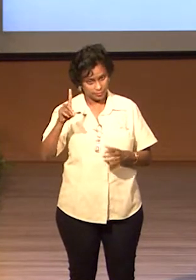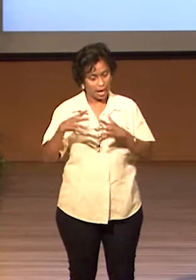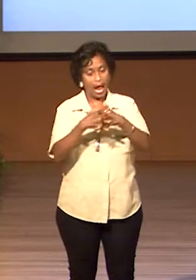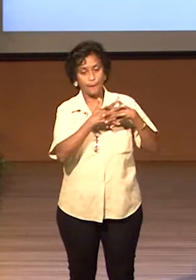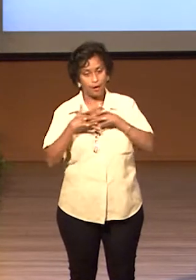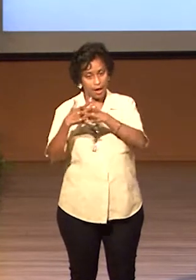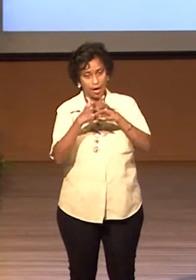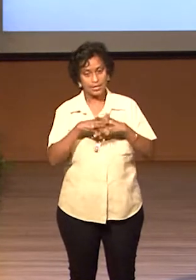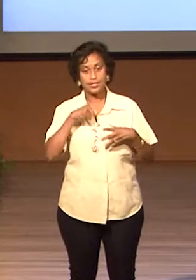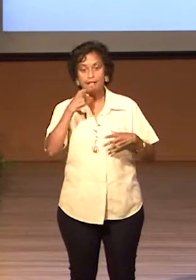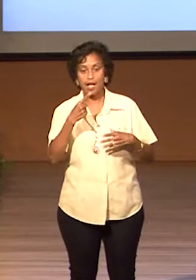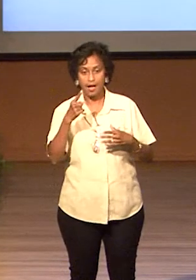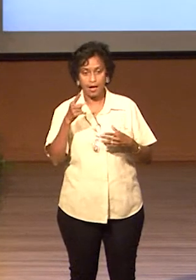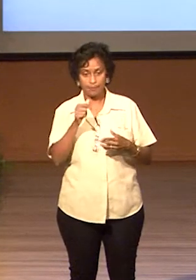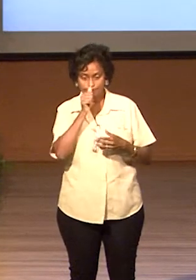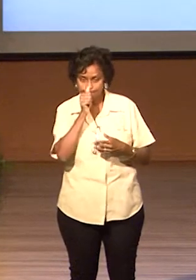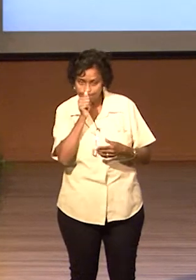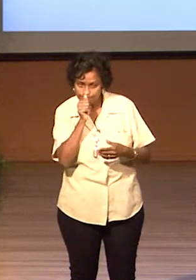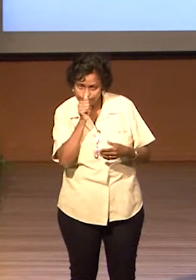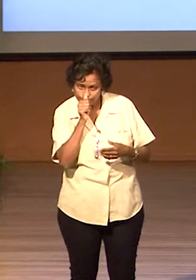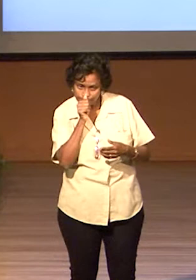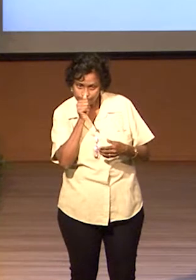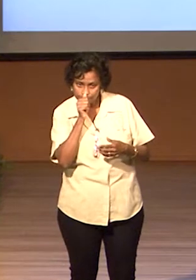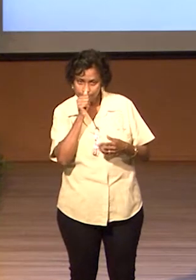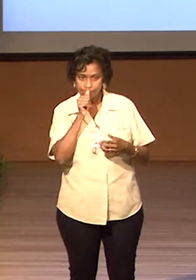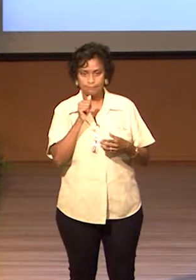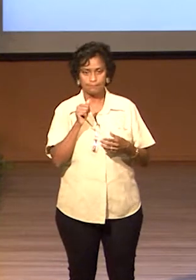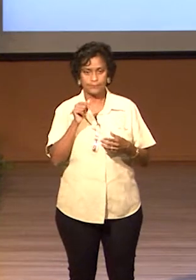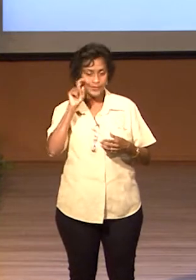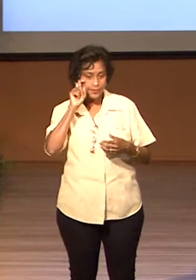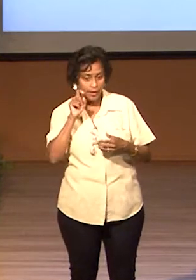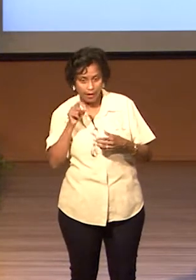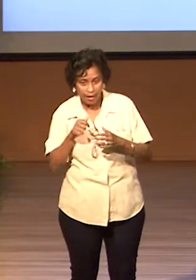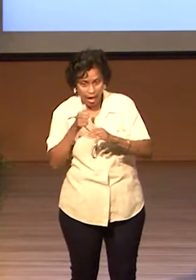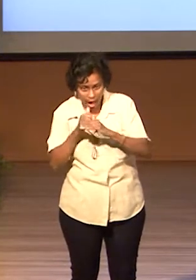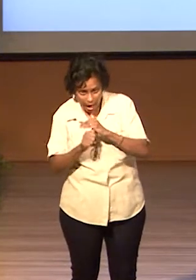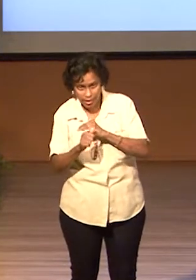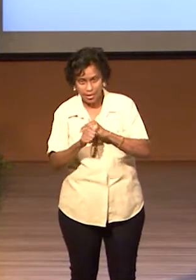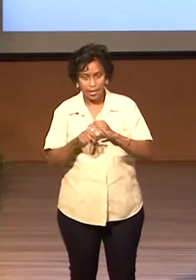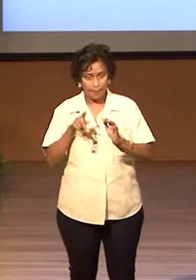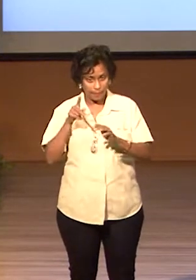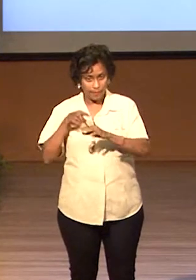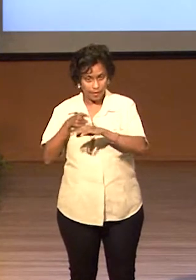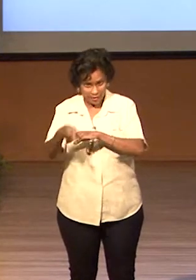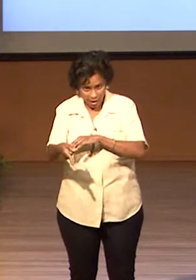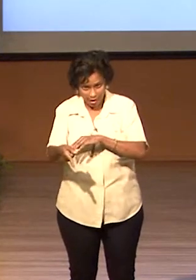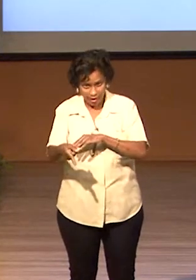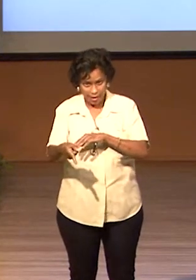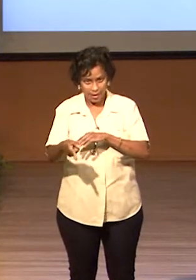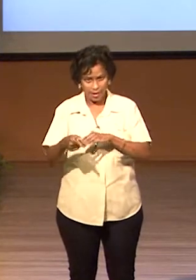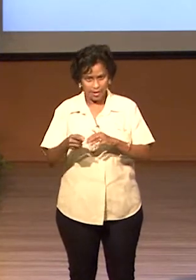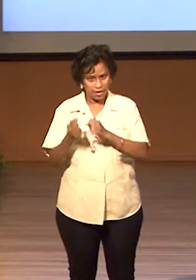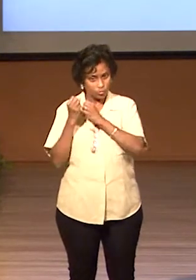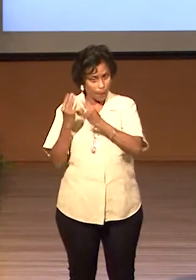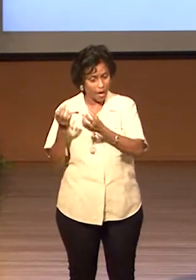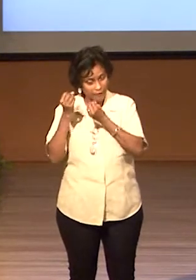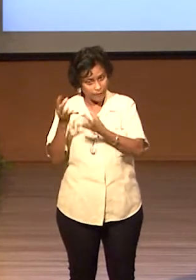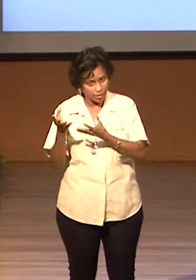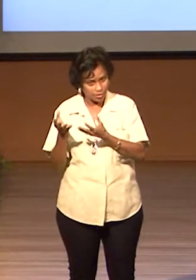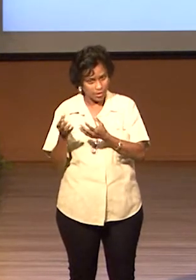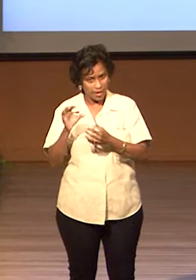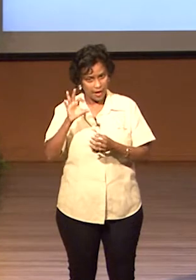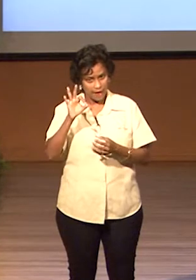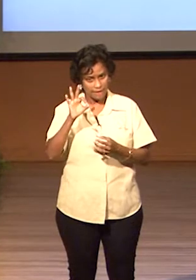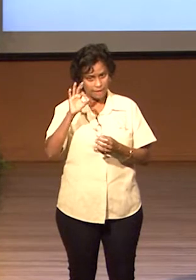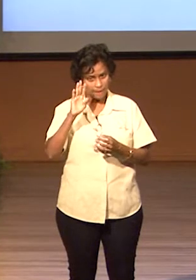information. He was sentenced this week because the person with whom they had the affair did have the classified information, and once the FBI searched the